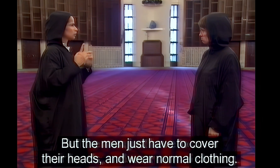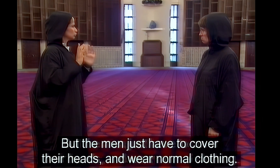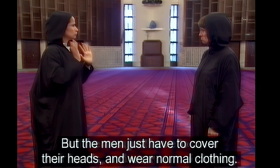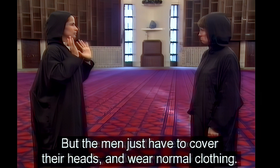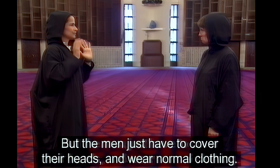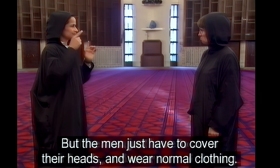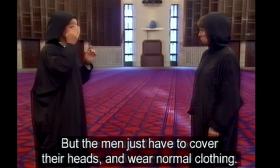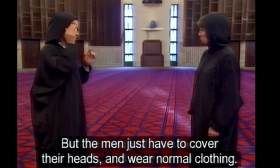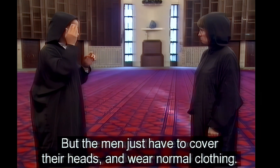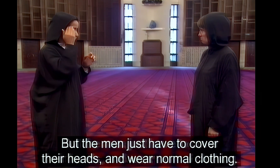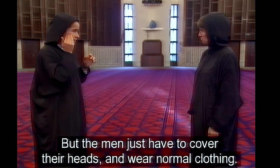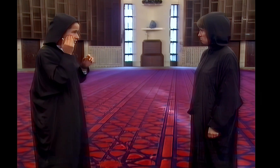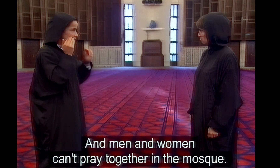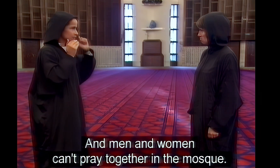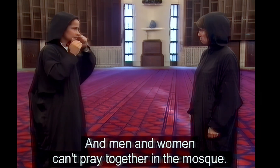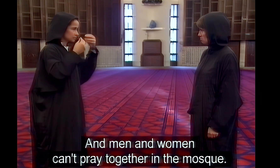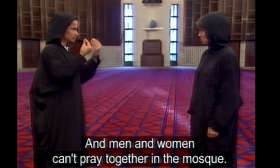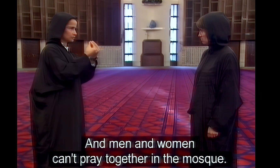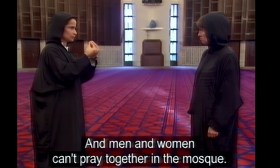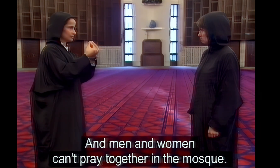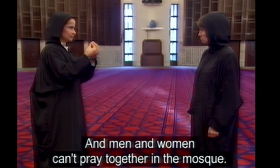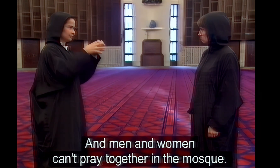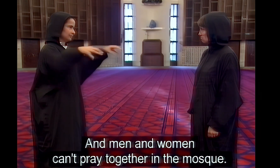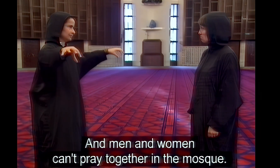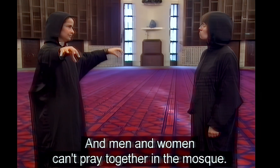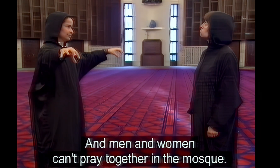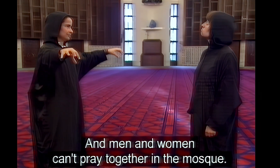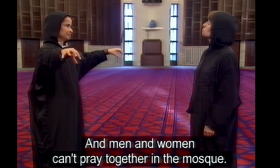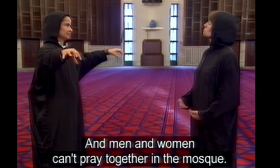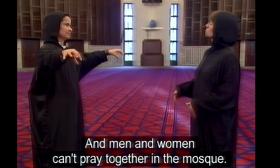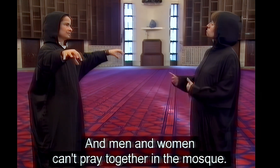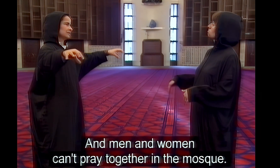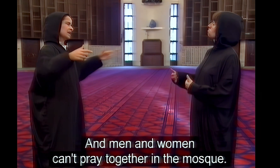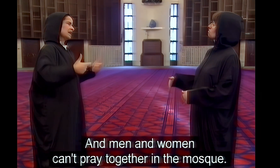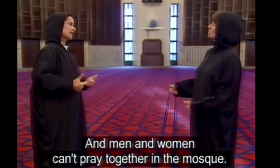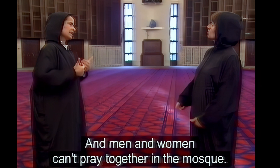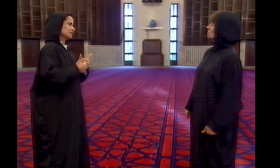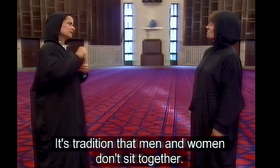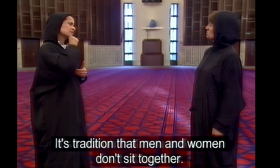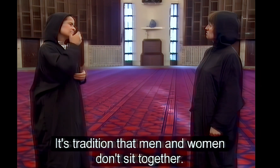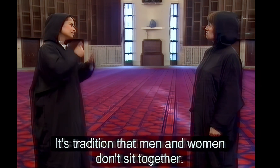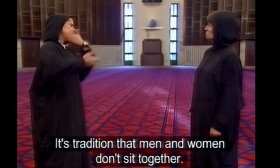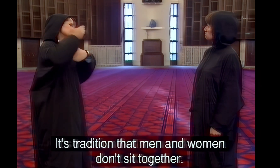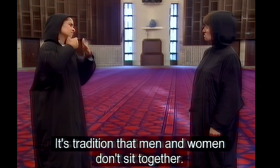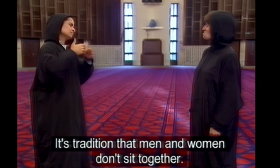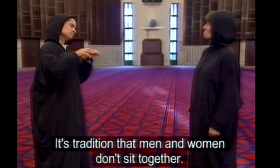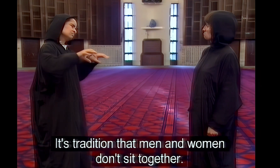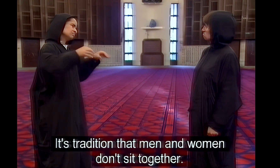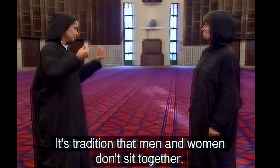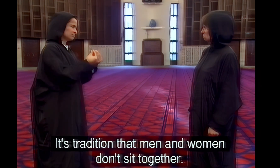heads and wear normal clothing. And men and women can't pray together in the mosque. They're separated. Oh, really? Yes, it's tradition that men and